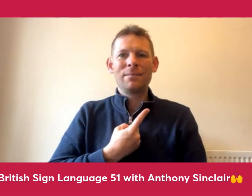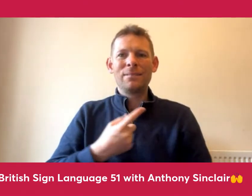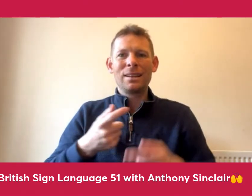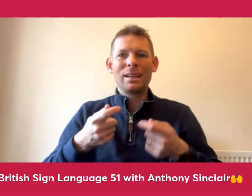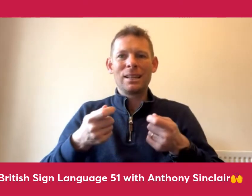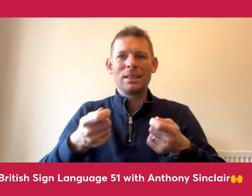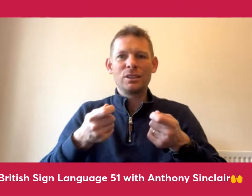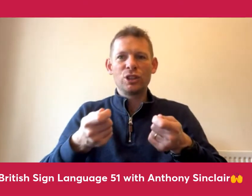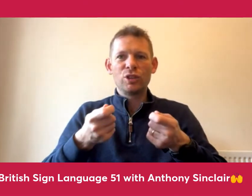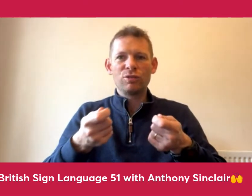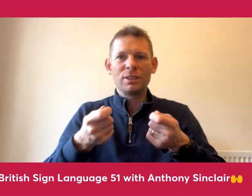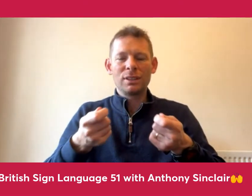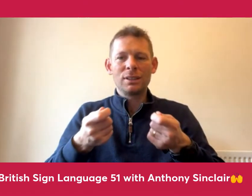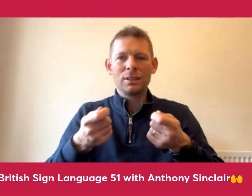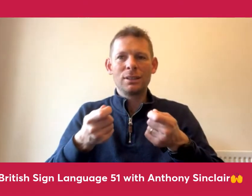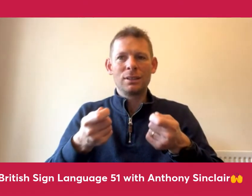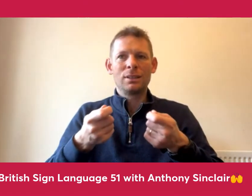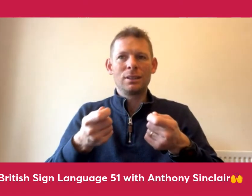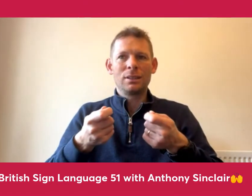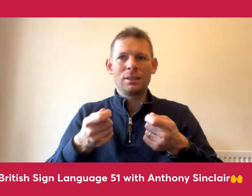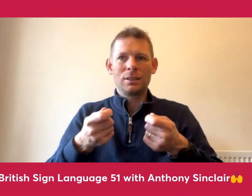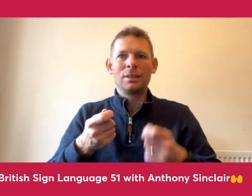or self catering,